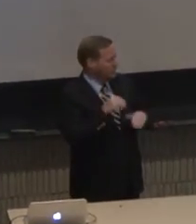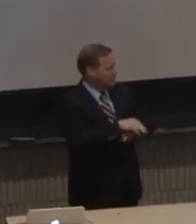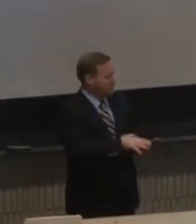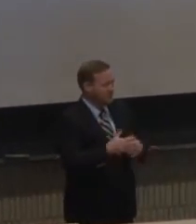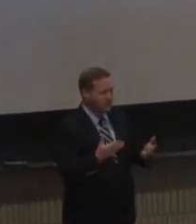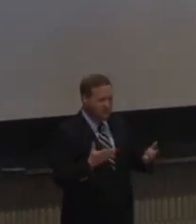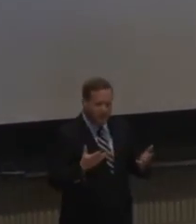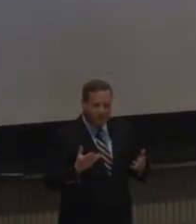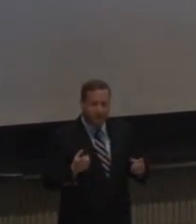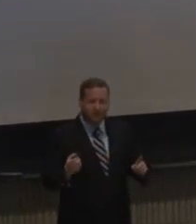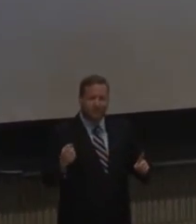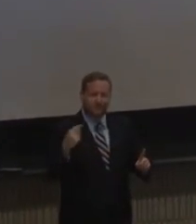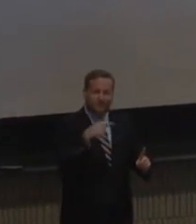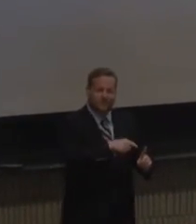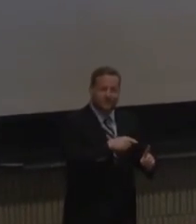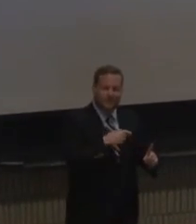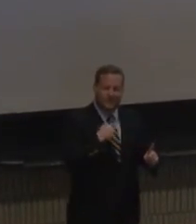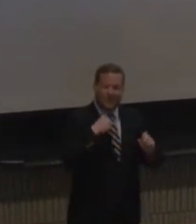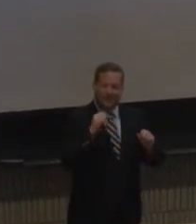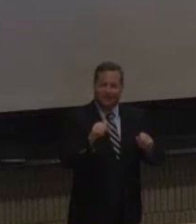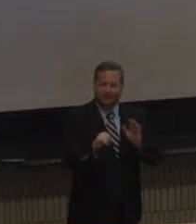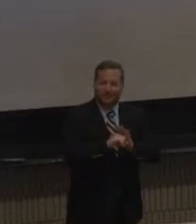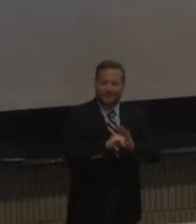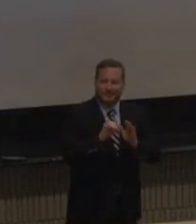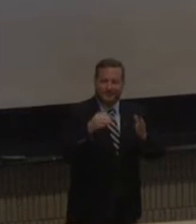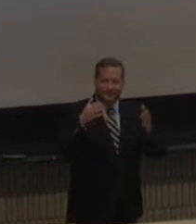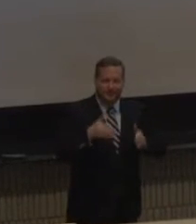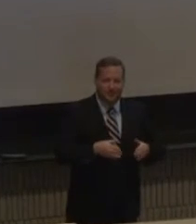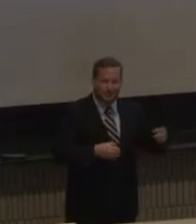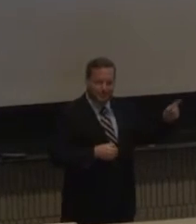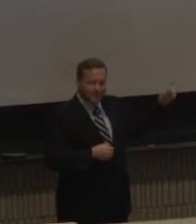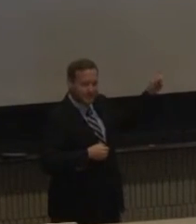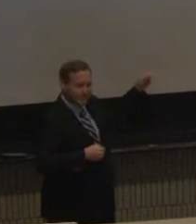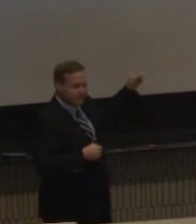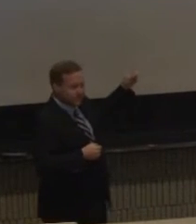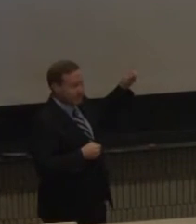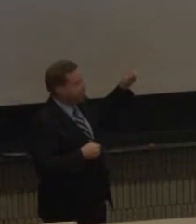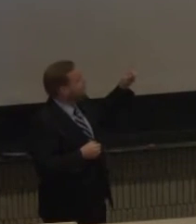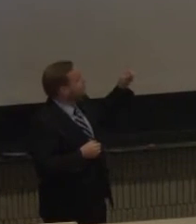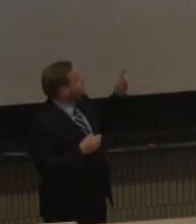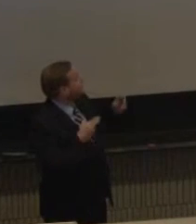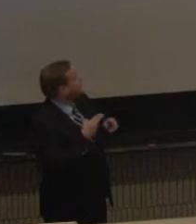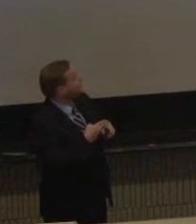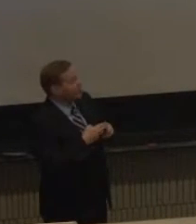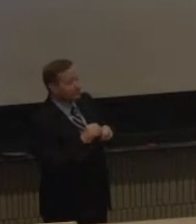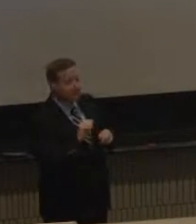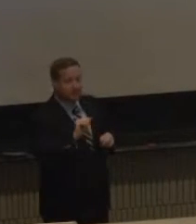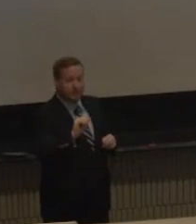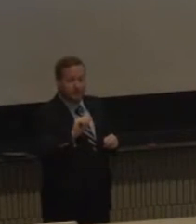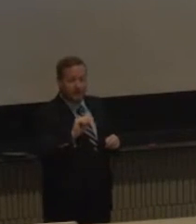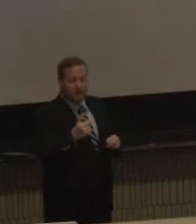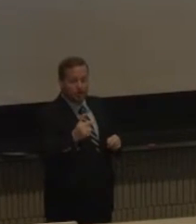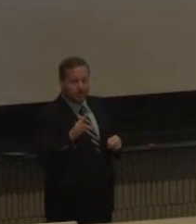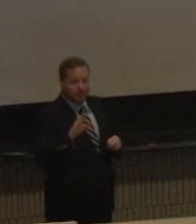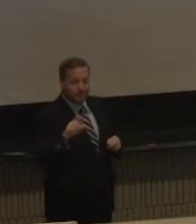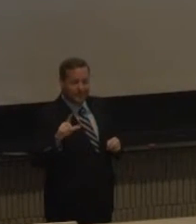Now, you may wonder, how did all this happen? It seems like such a bad idea. I can tell you, here he is, Alexander Graham Bell.